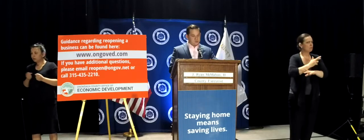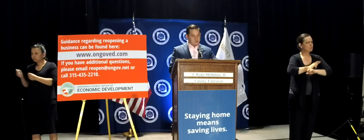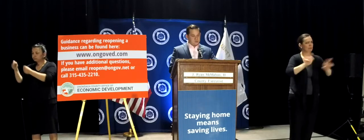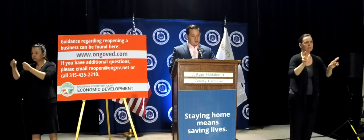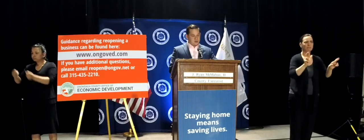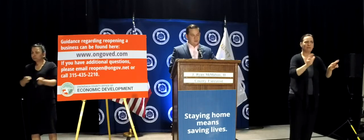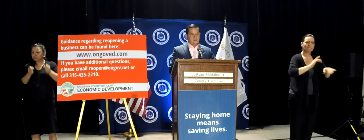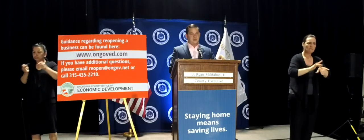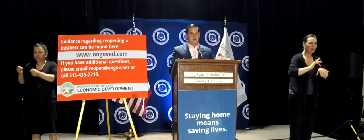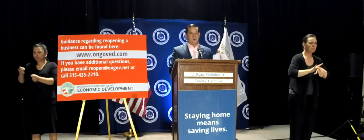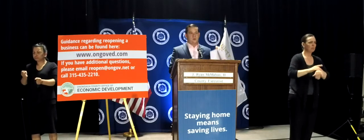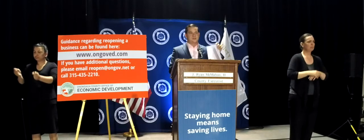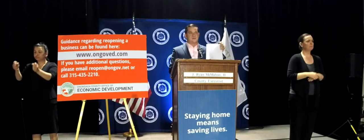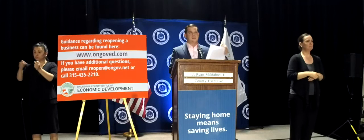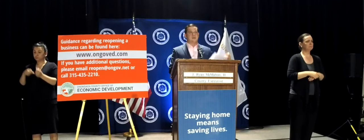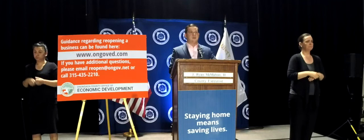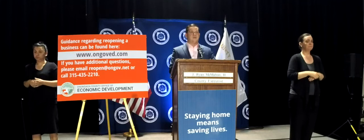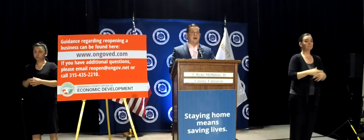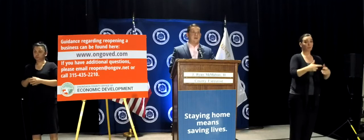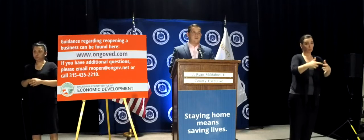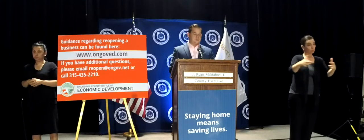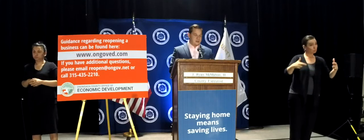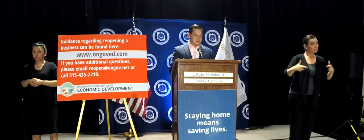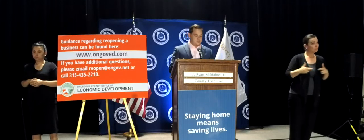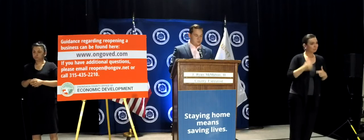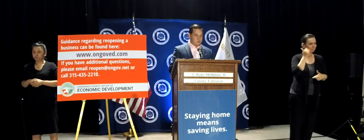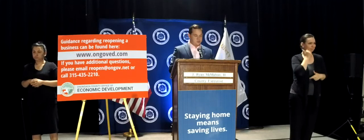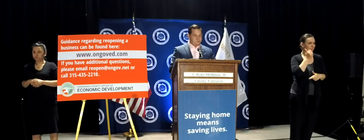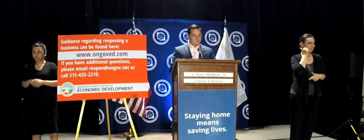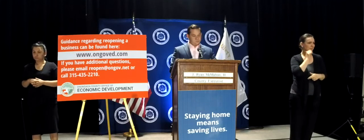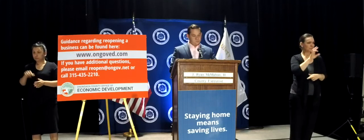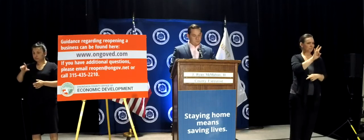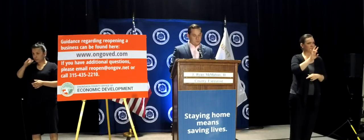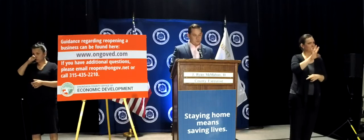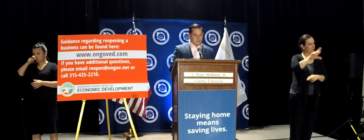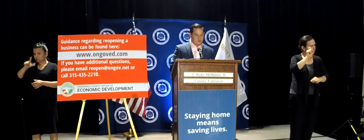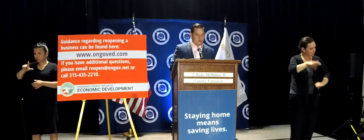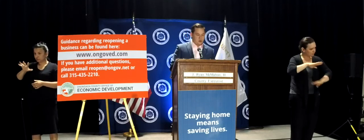a region, daily goal, 775